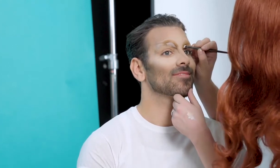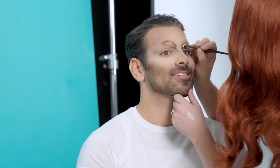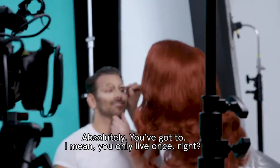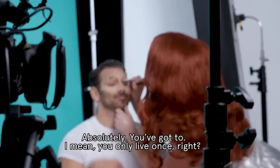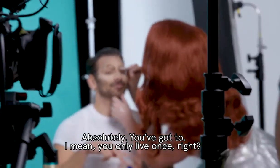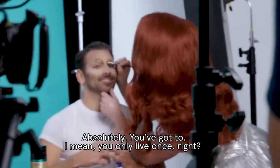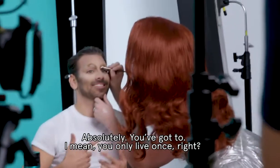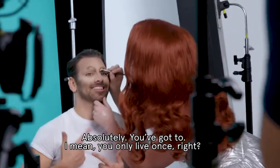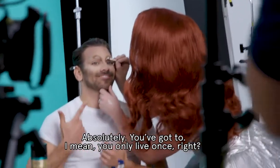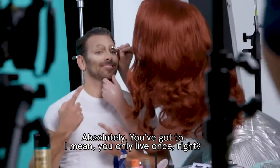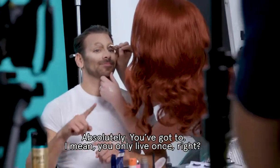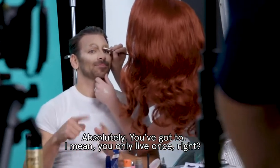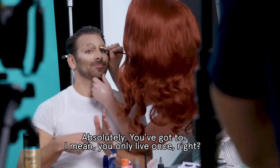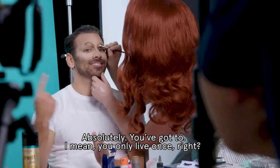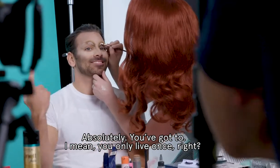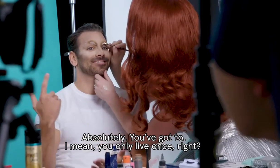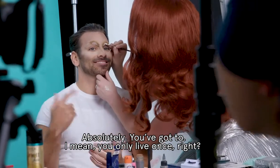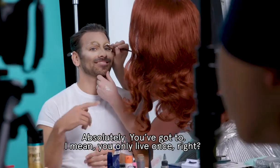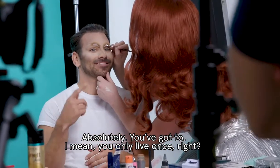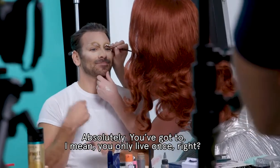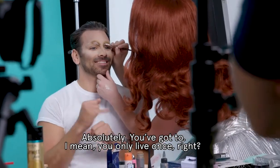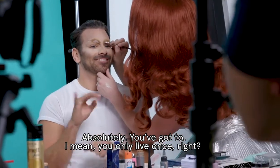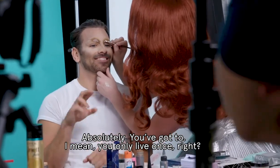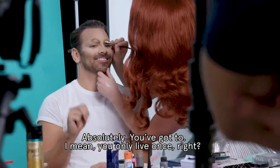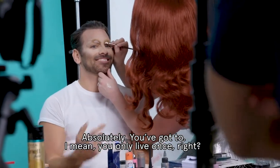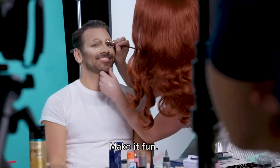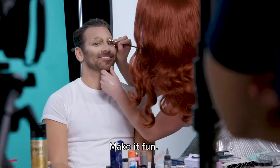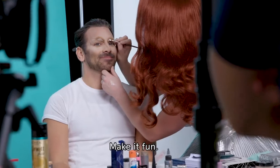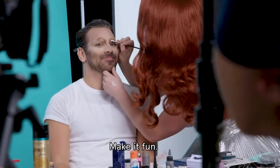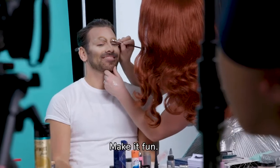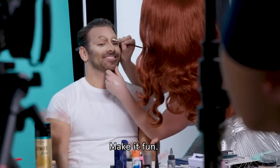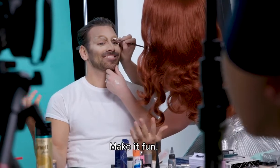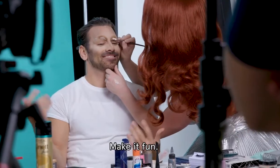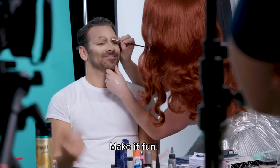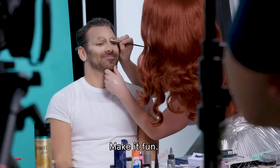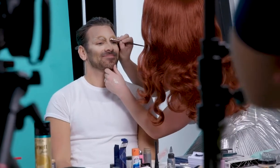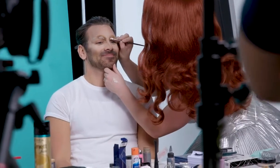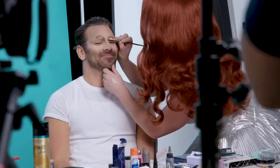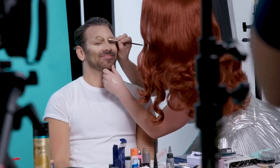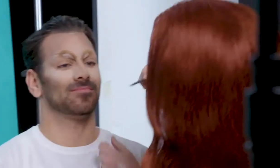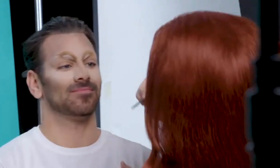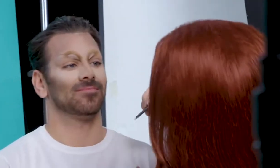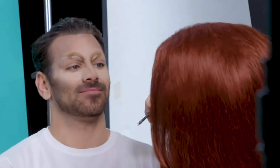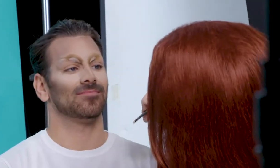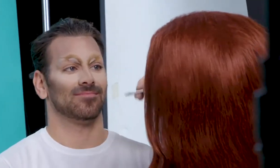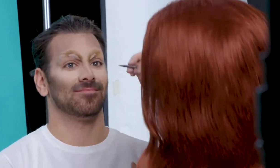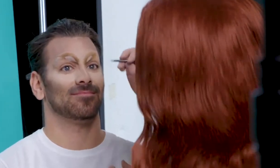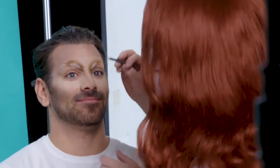Absolutely. You've got to. I mean, you only live once, right? Make it fun. I found with makeup you can